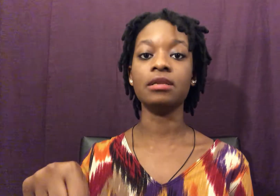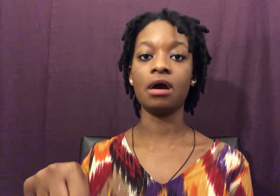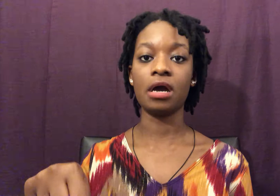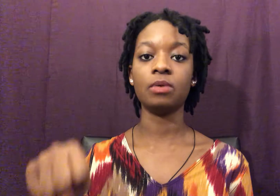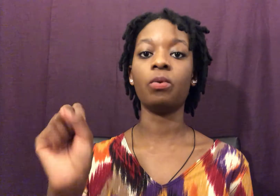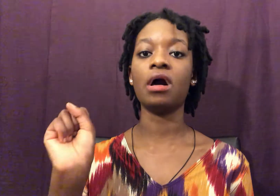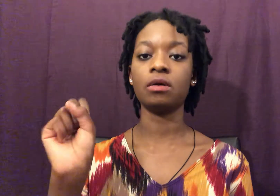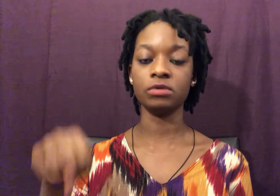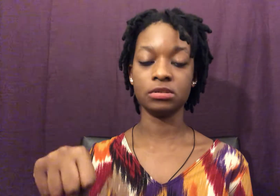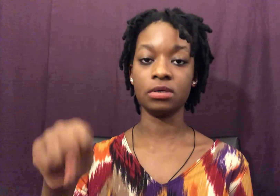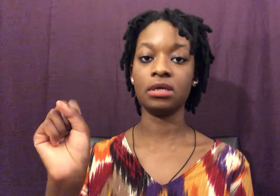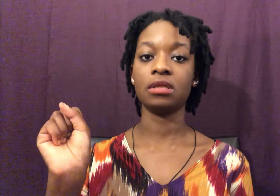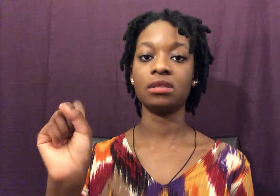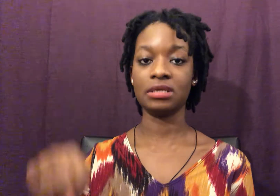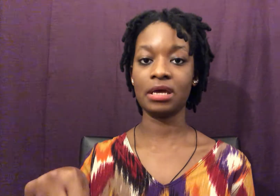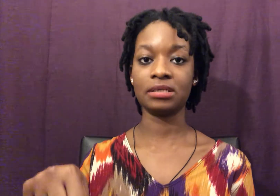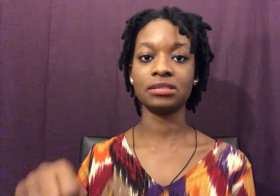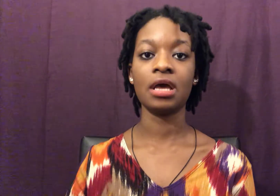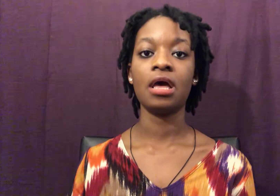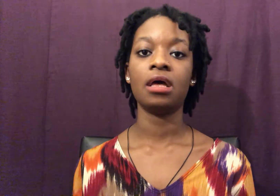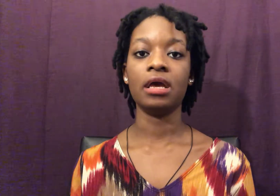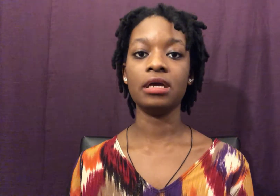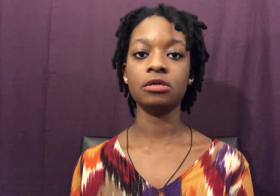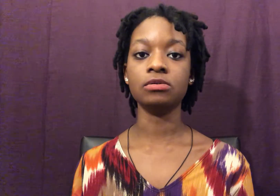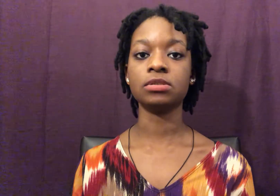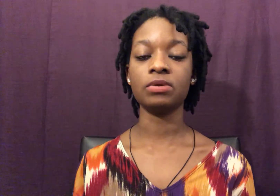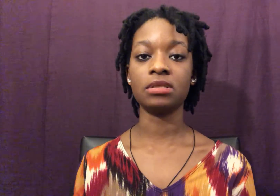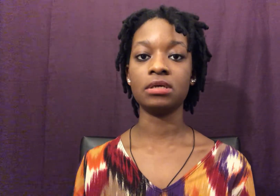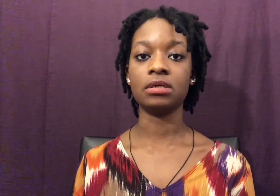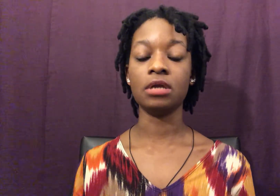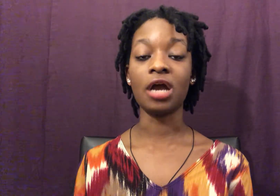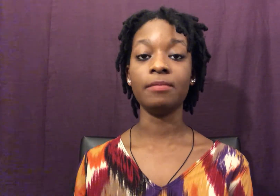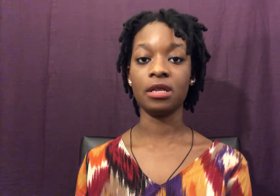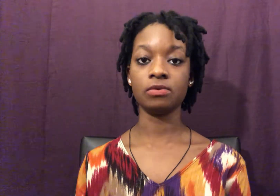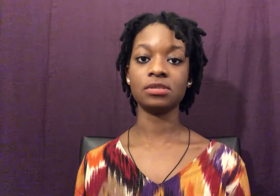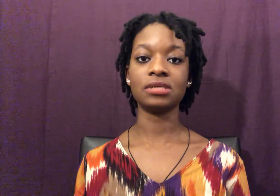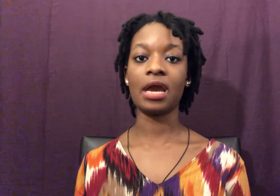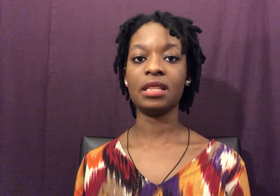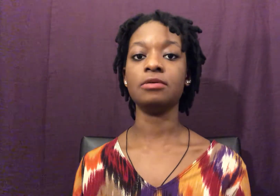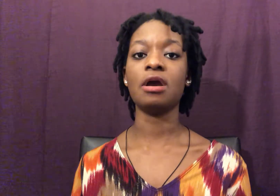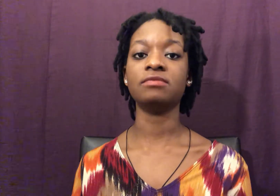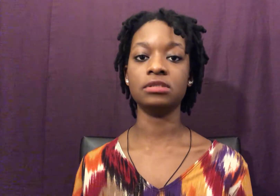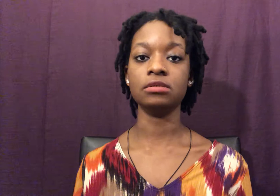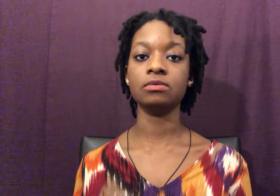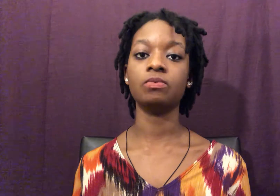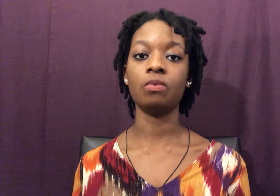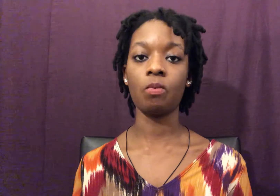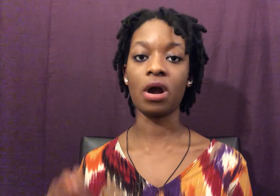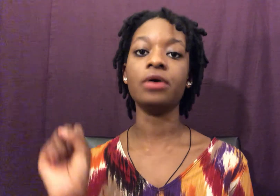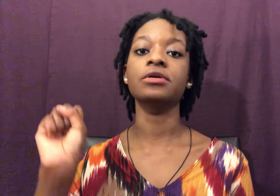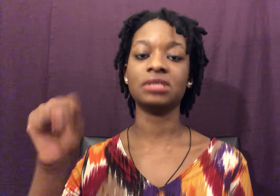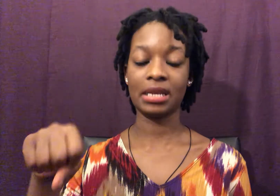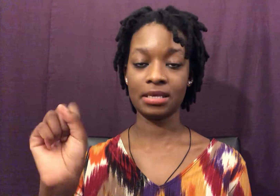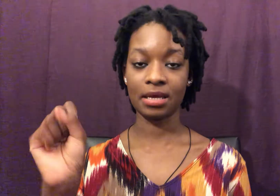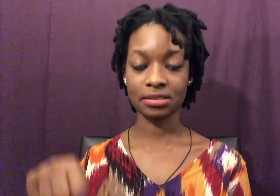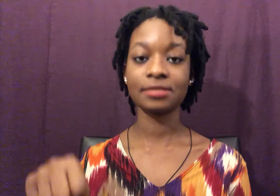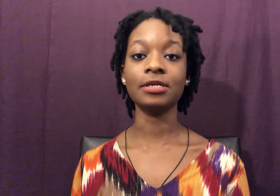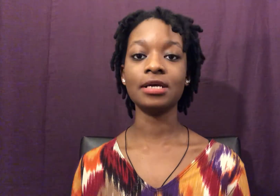nod while we're doing the yes. It goes with the non-manual sign that you have to do while you're signing yes. For